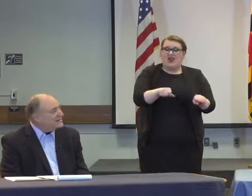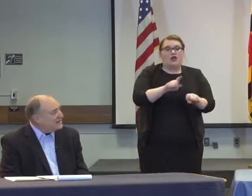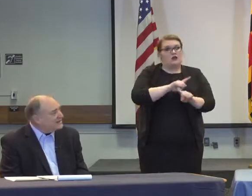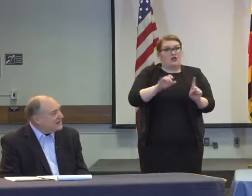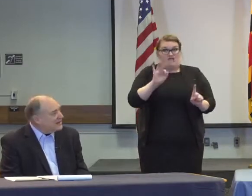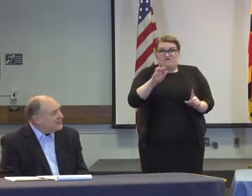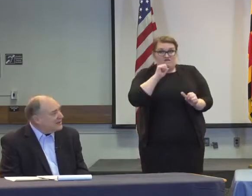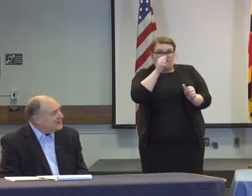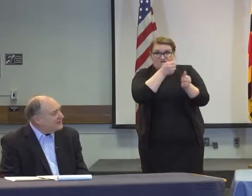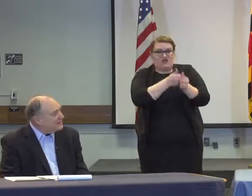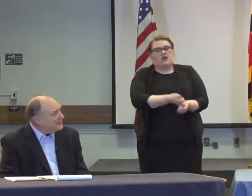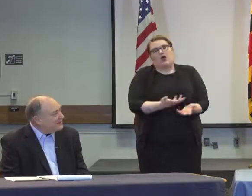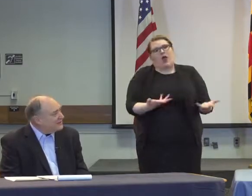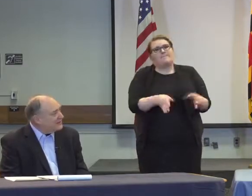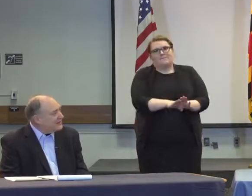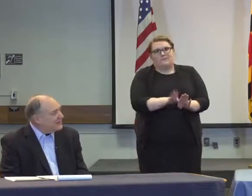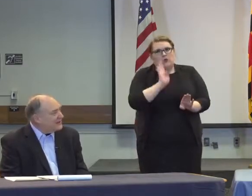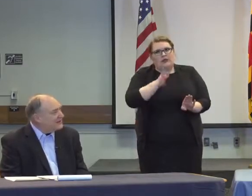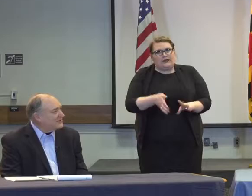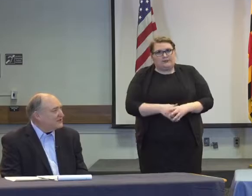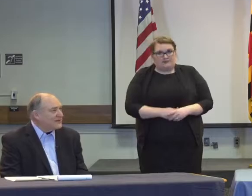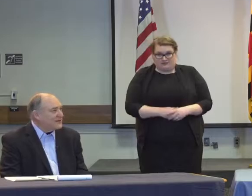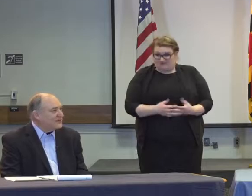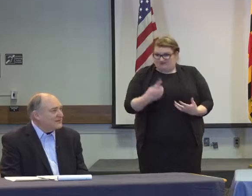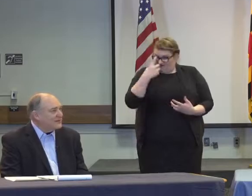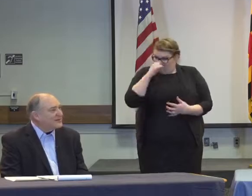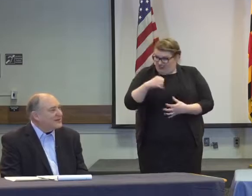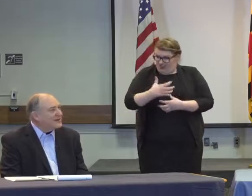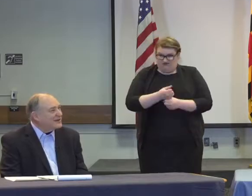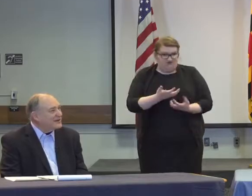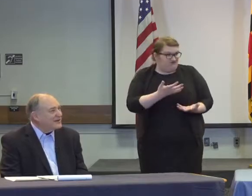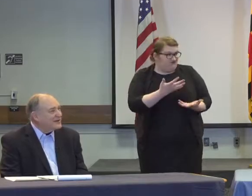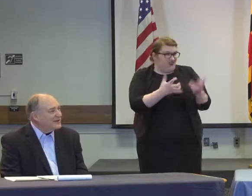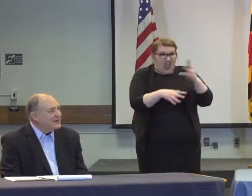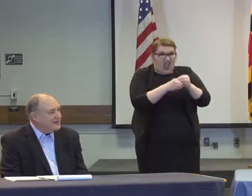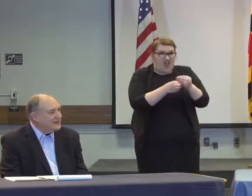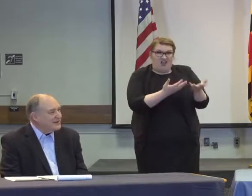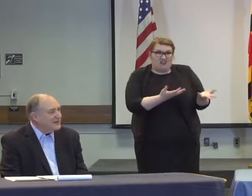I guess that's kind of the breadth of it. Do you think of anything else to it? Feel free.